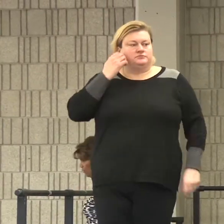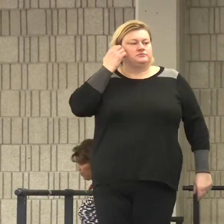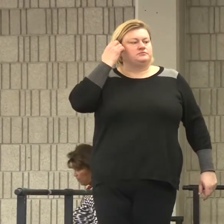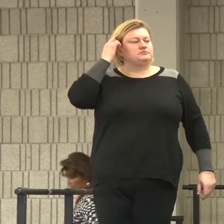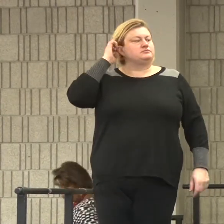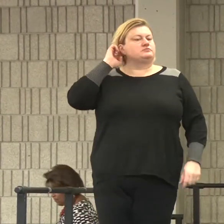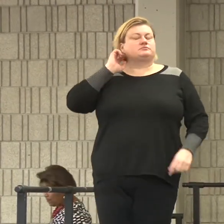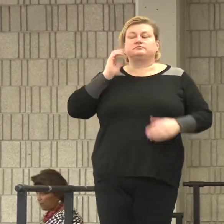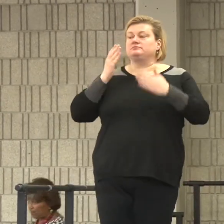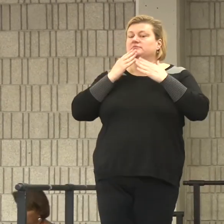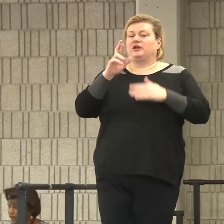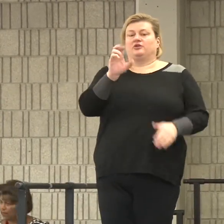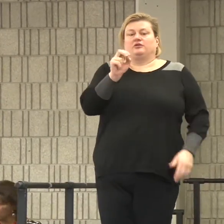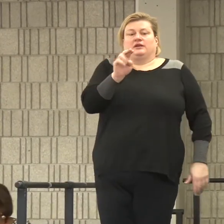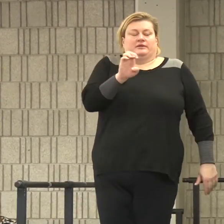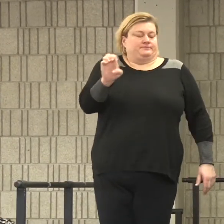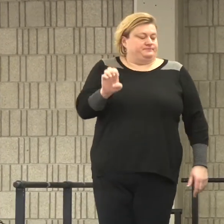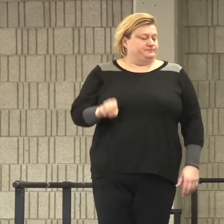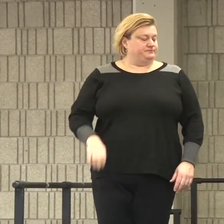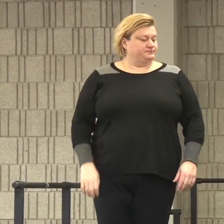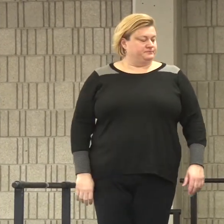Thank you, Rennie.